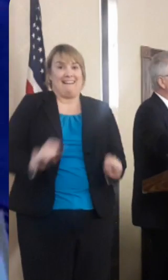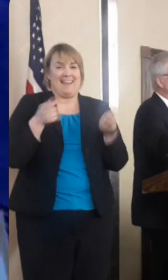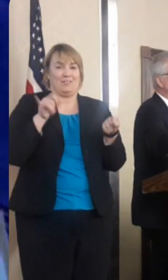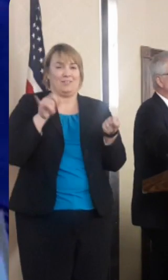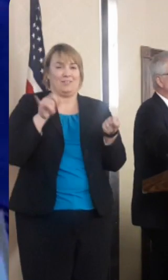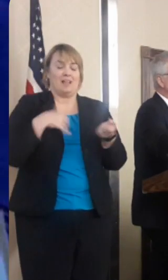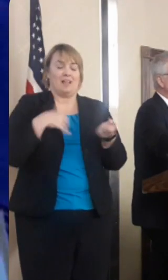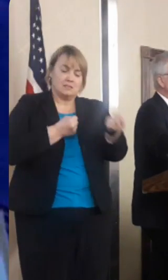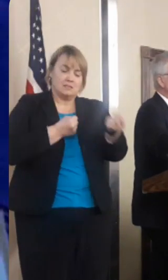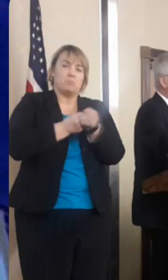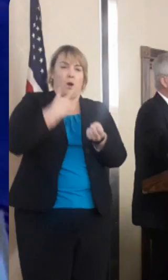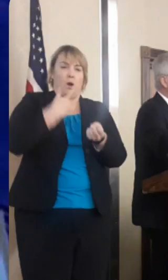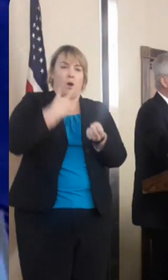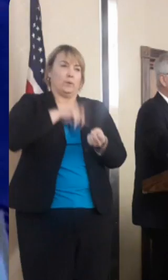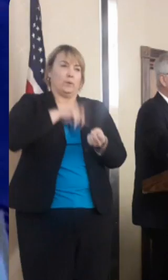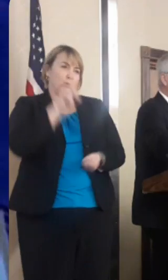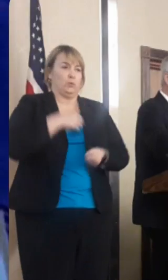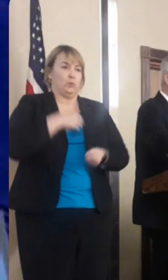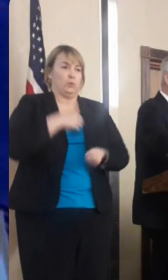minor issues.